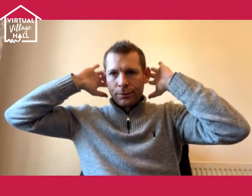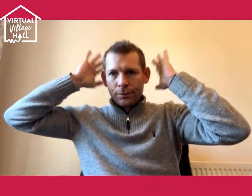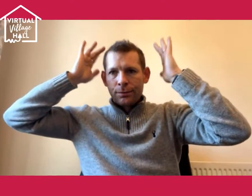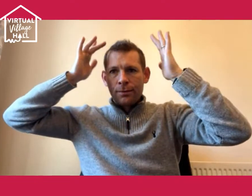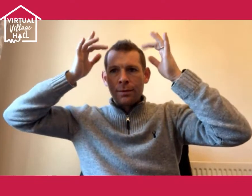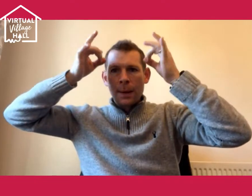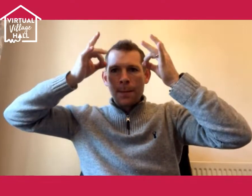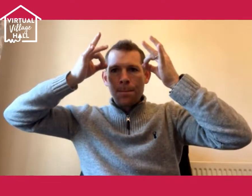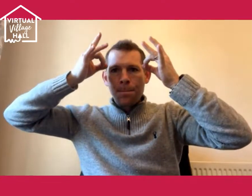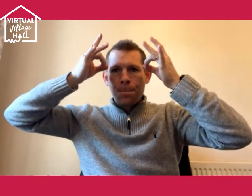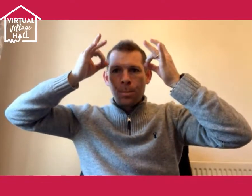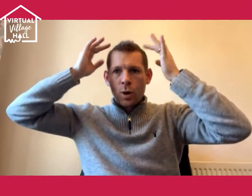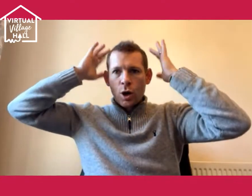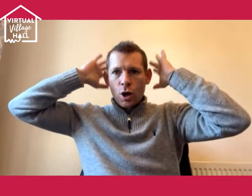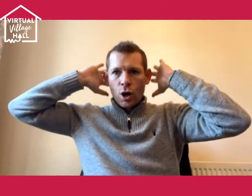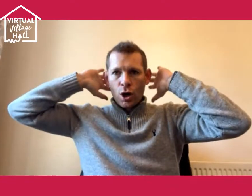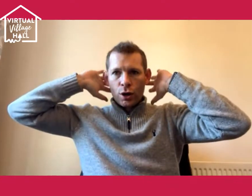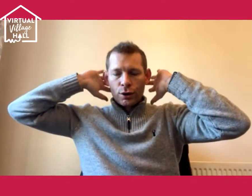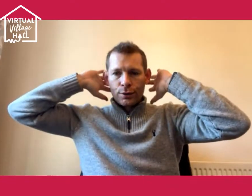head. So that's blonde.